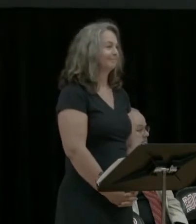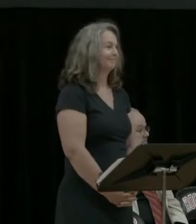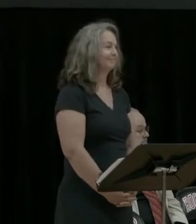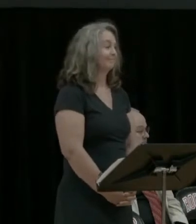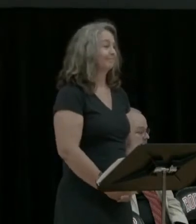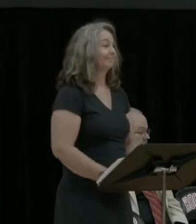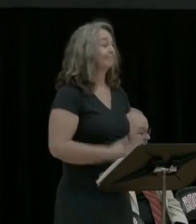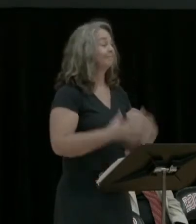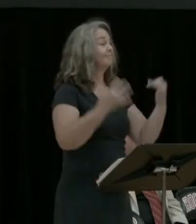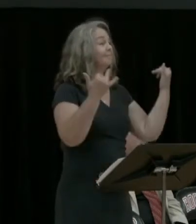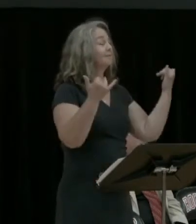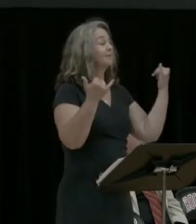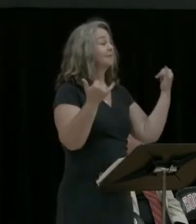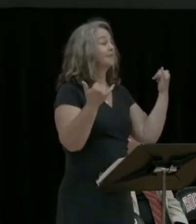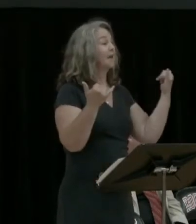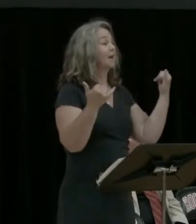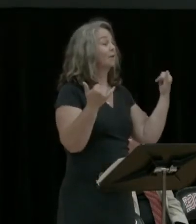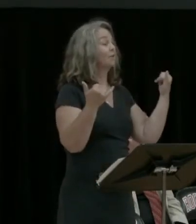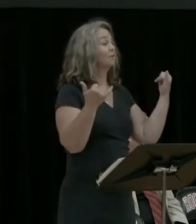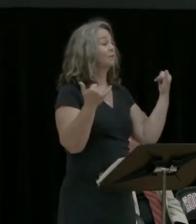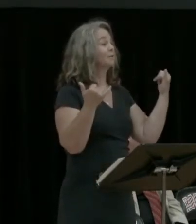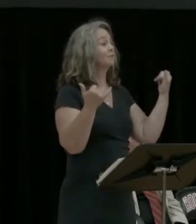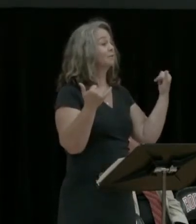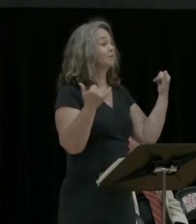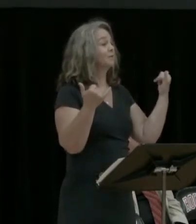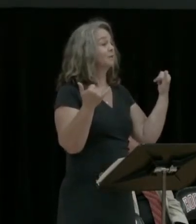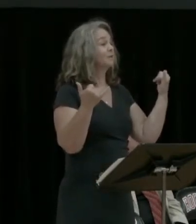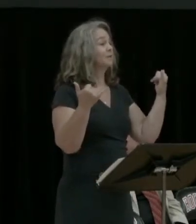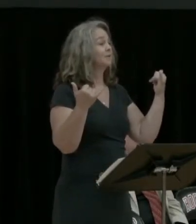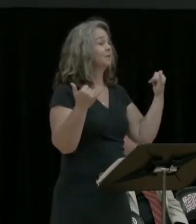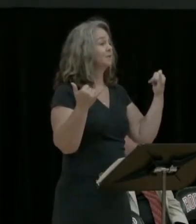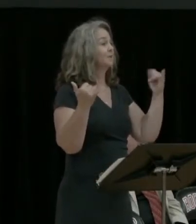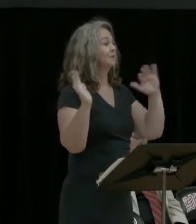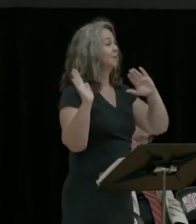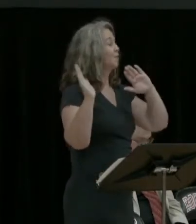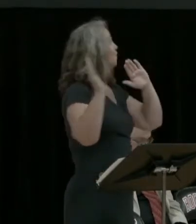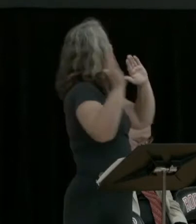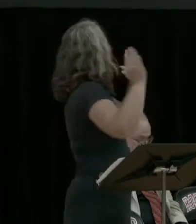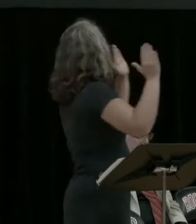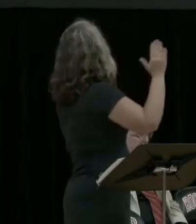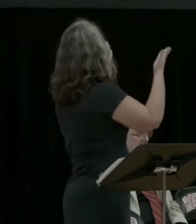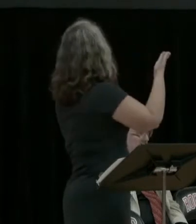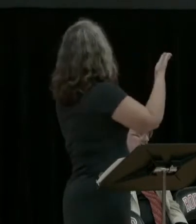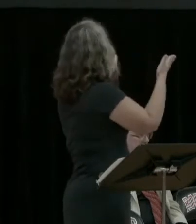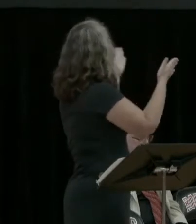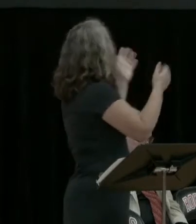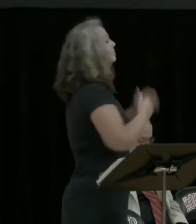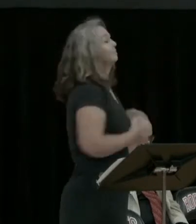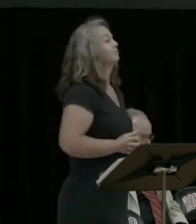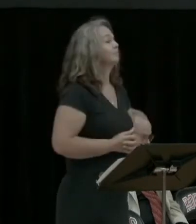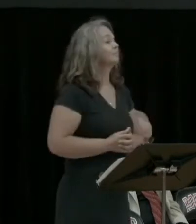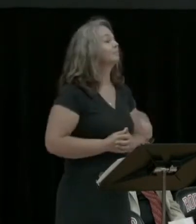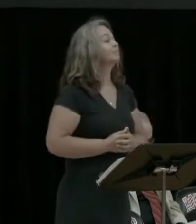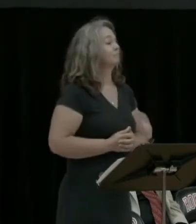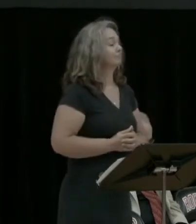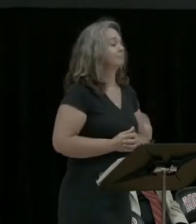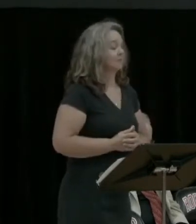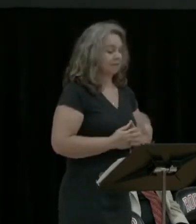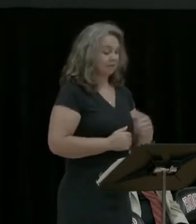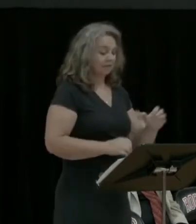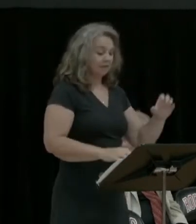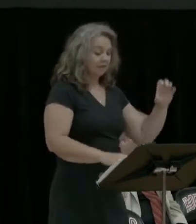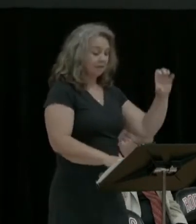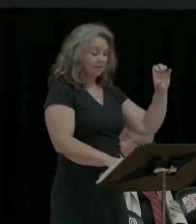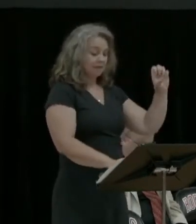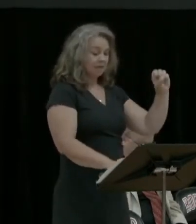At this time, I'd like to turn your attention to the screen behind me for some introductory remarks from our student body president, Sierra Pieper, and